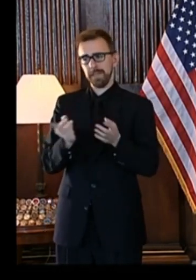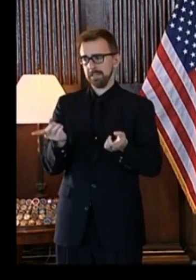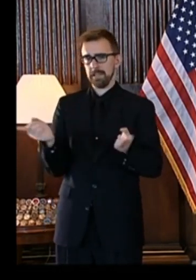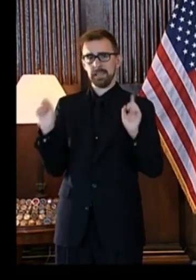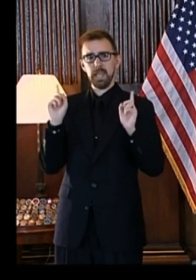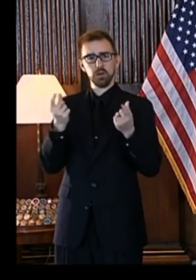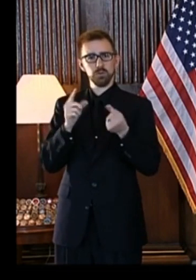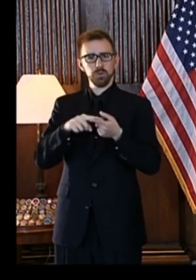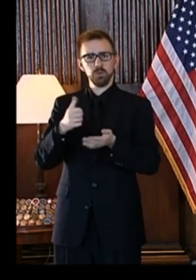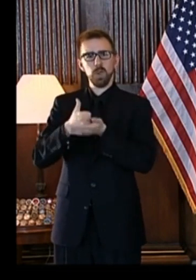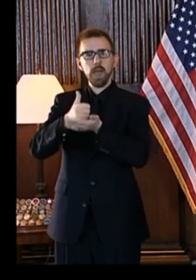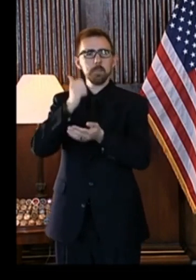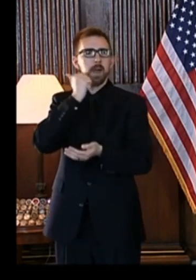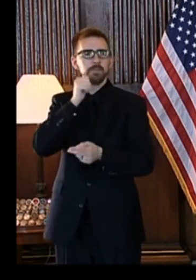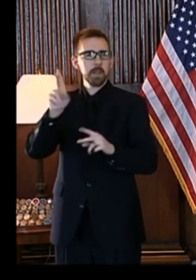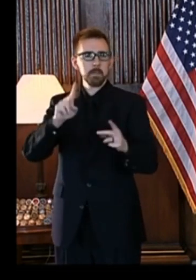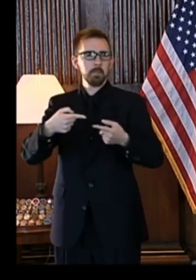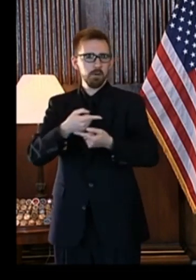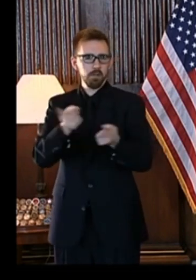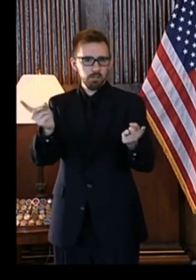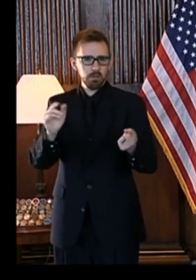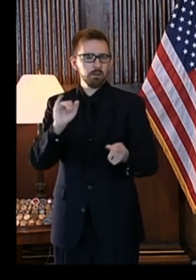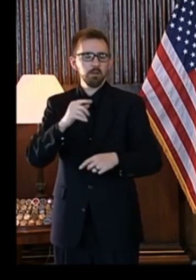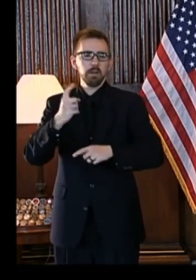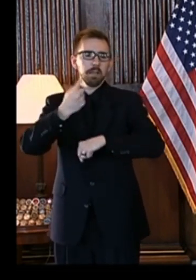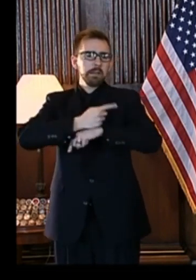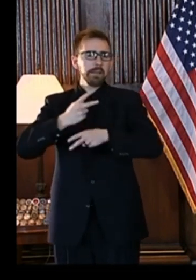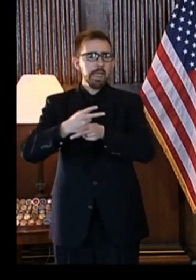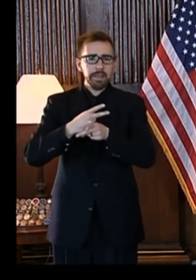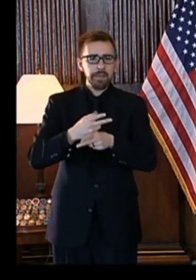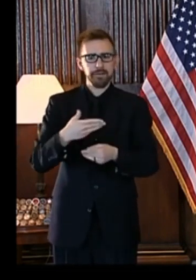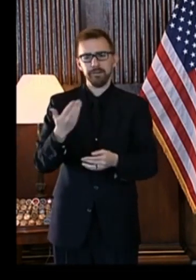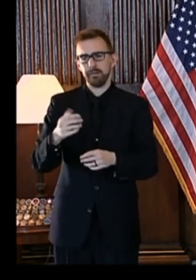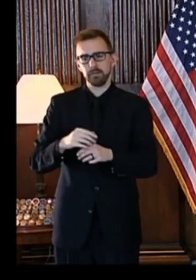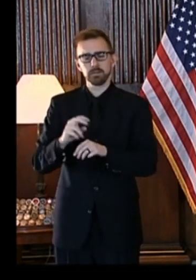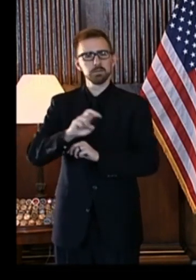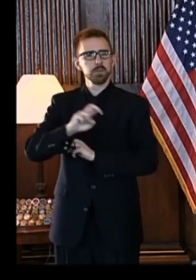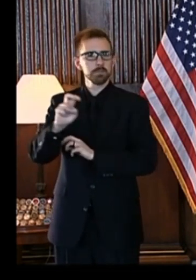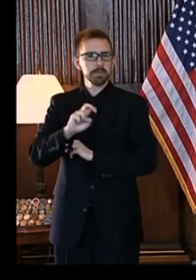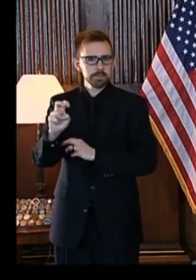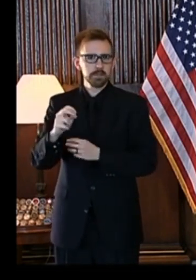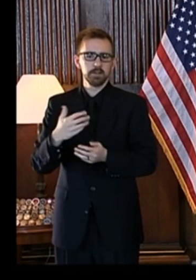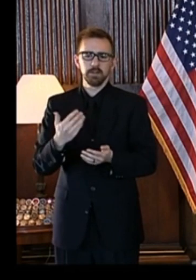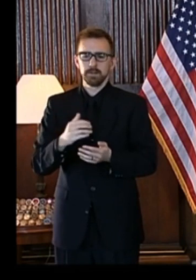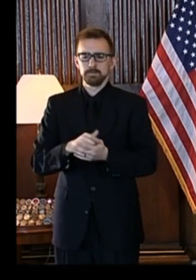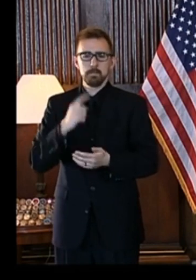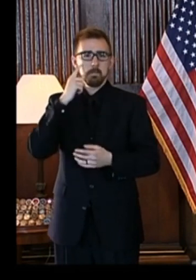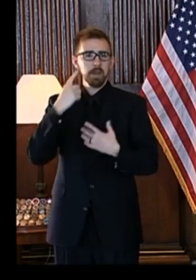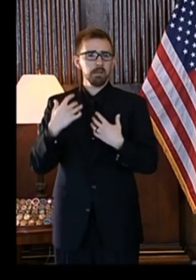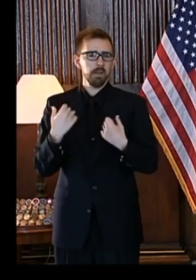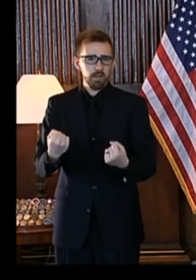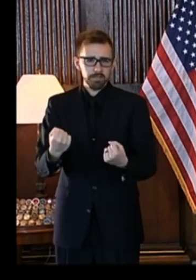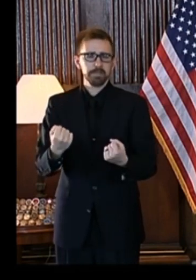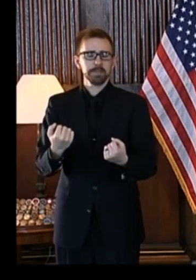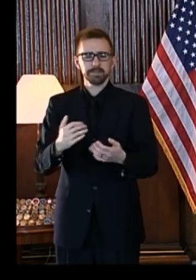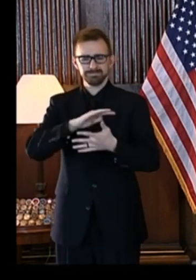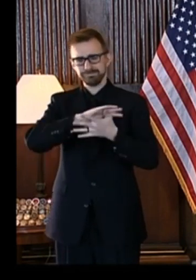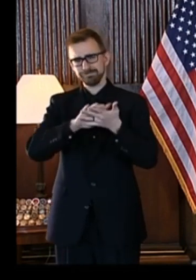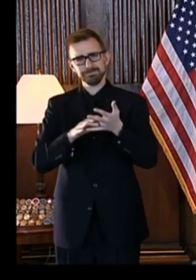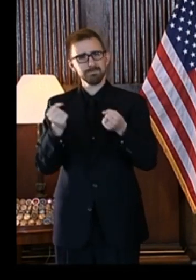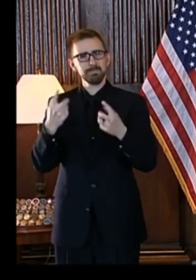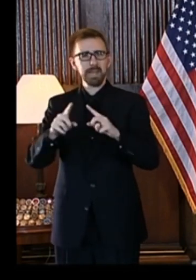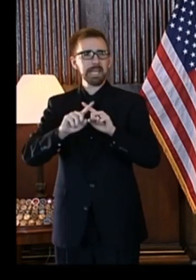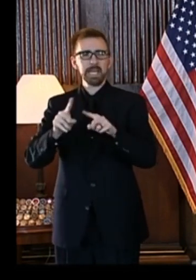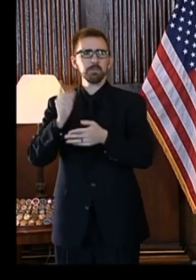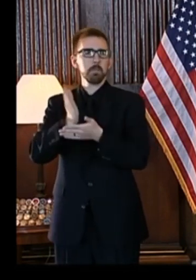to help the everyday people out there, whether it has to do with daycare, whether it has to do with transportation, whether it has to do with mental health, from all